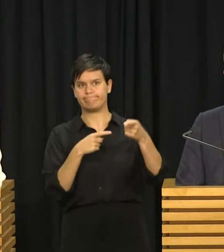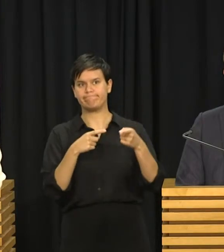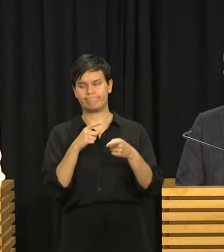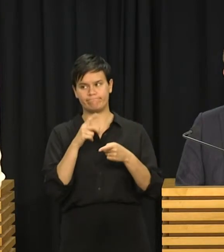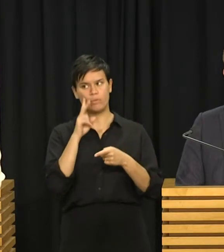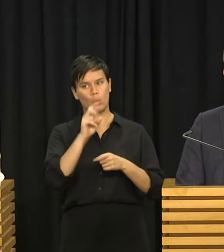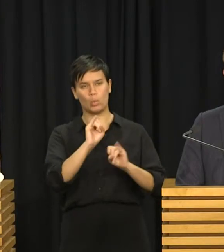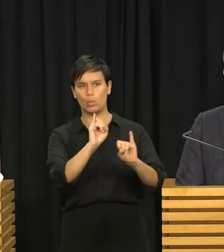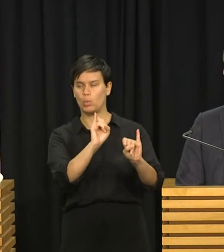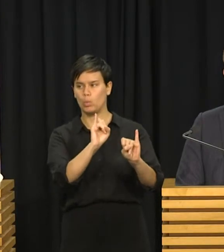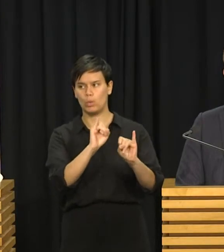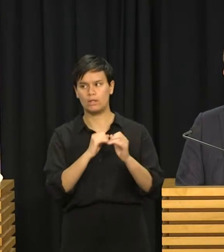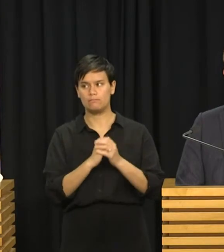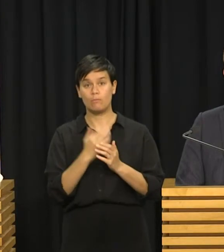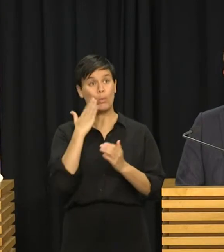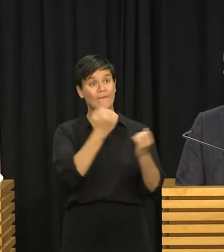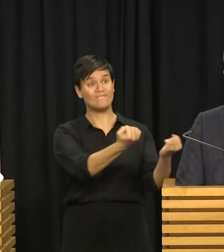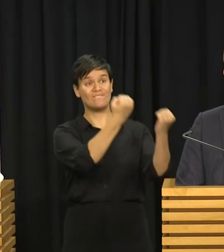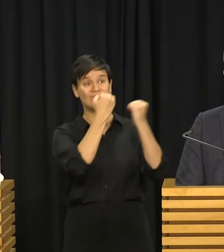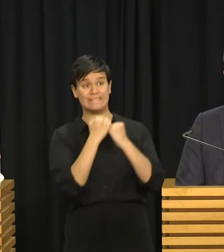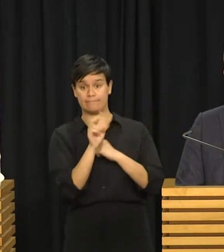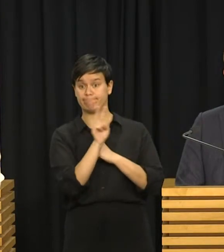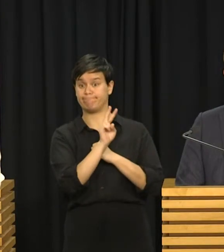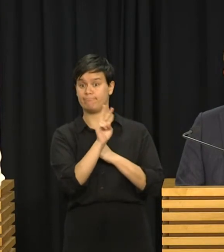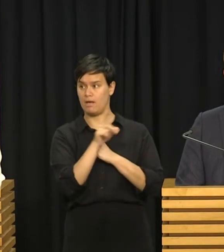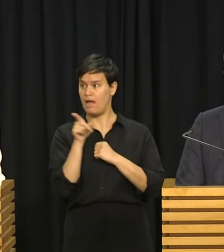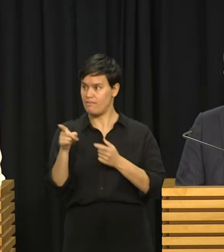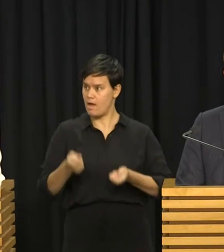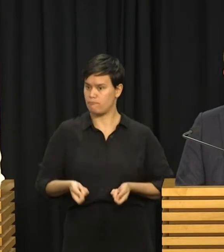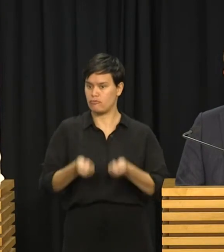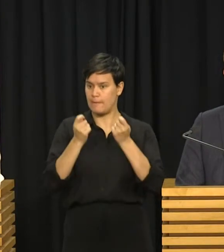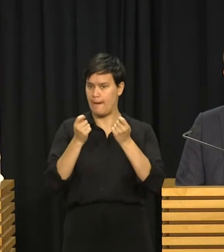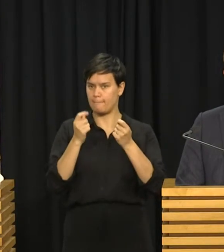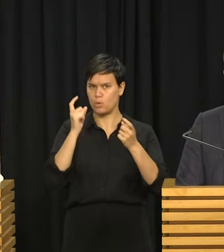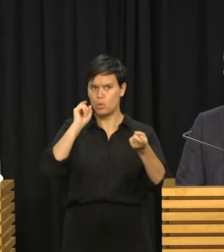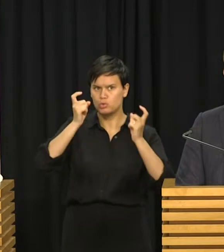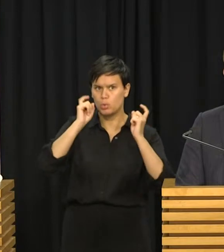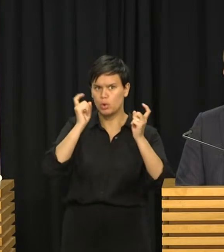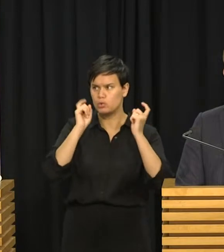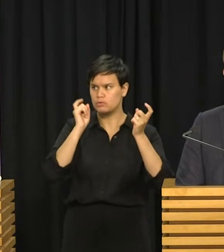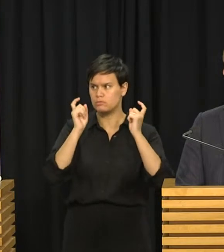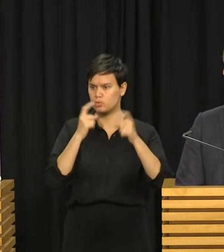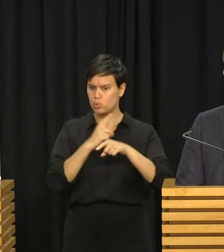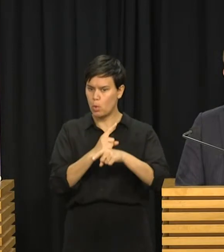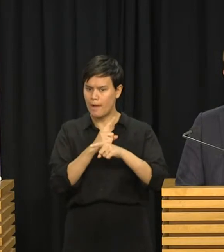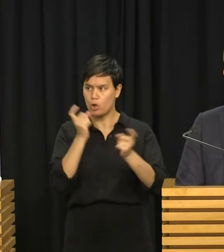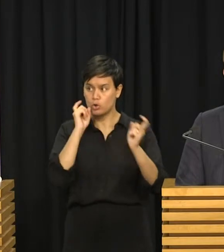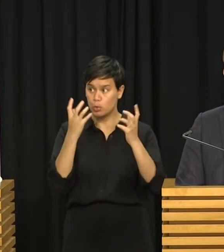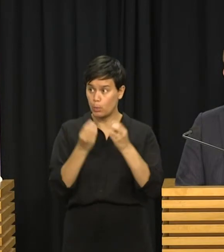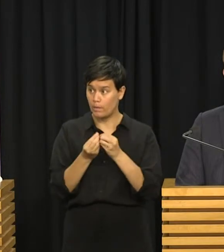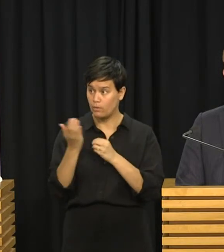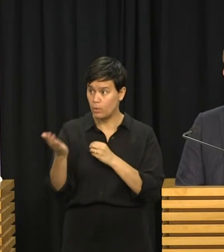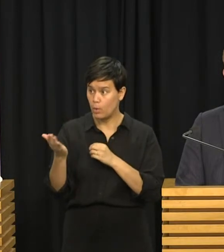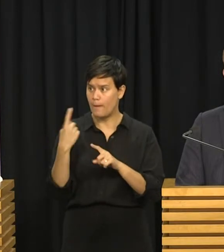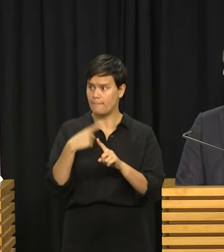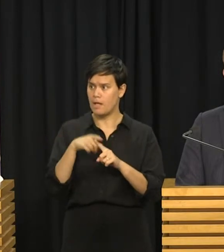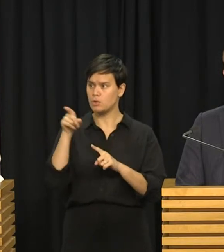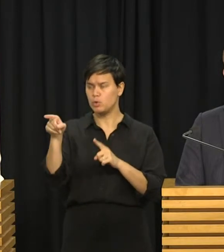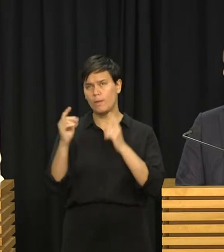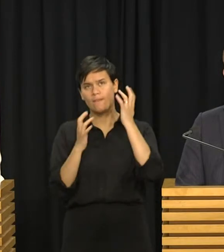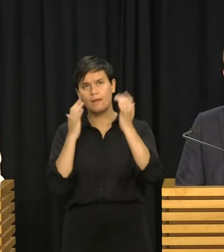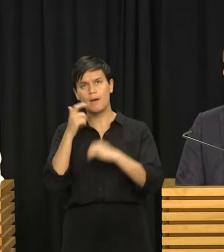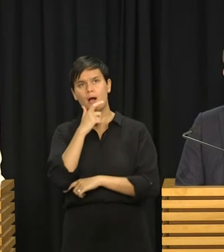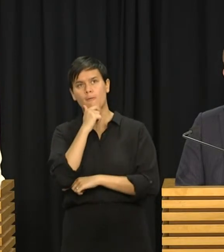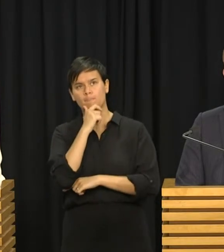ever raise any concerns with you when they visited, and also does it give you pause more broadly about New Zealand's